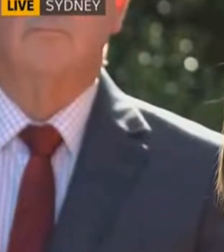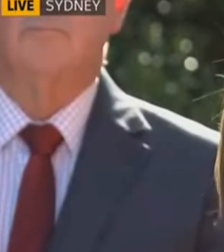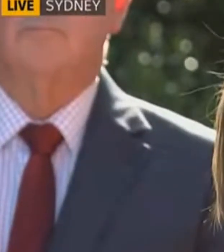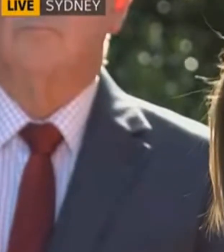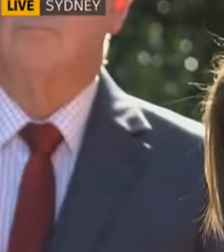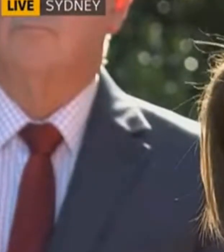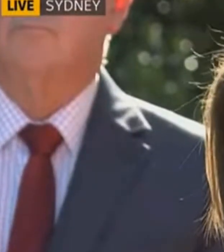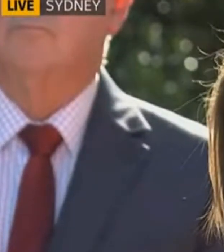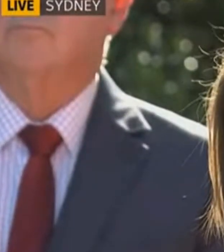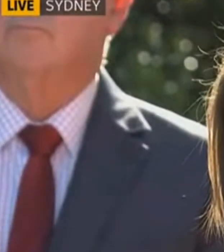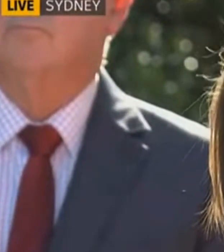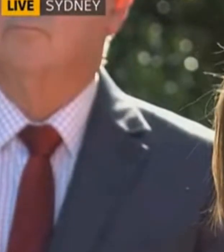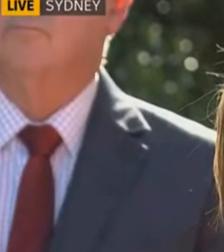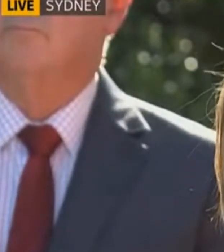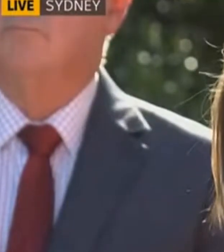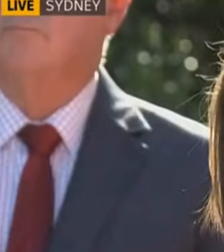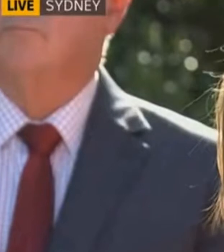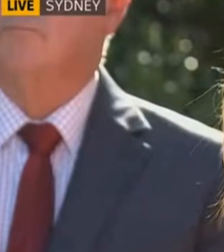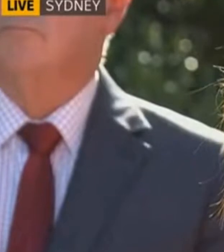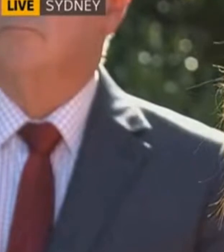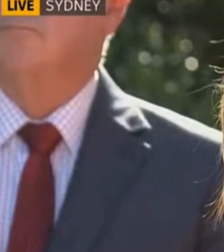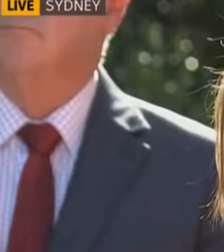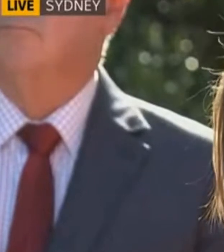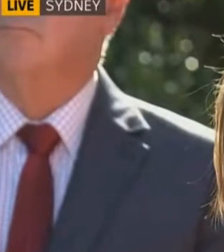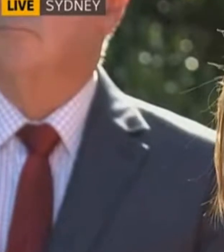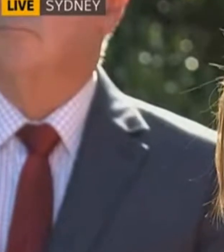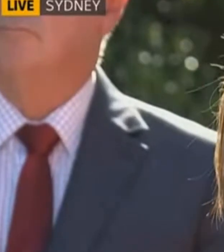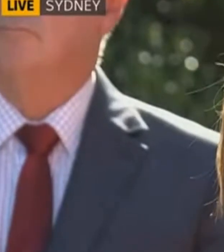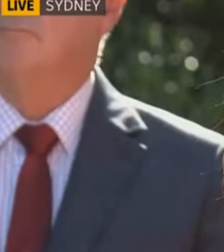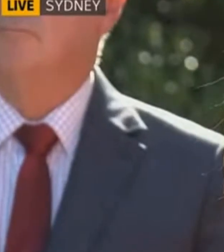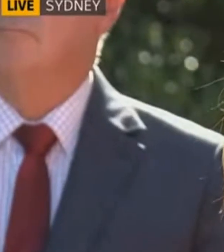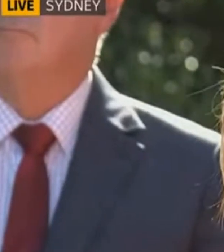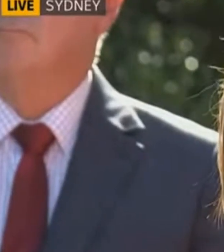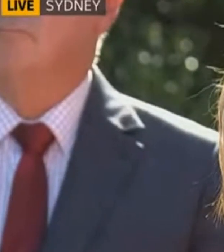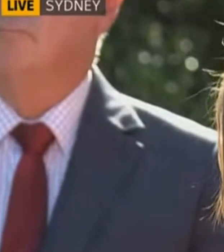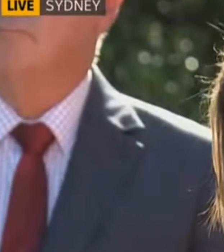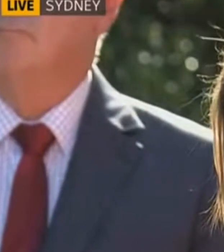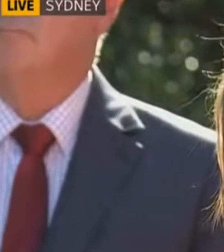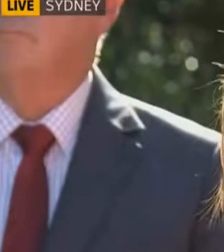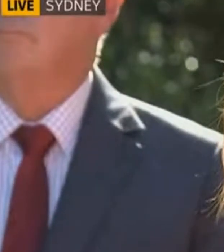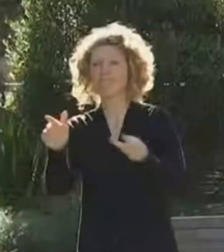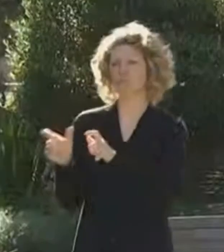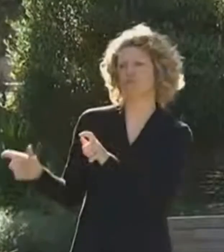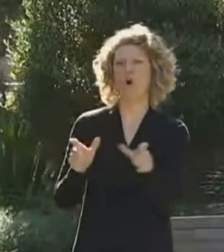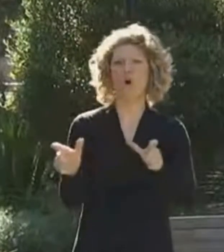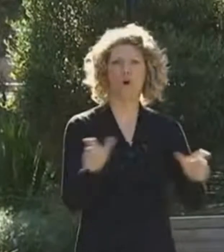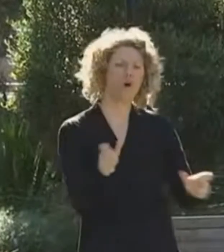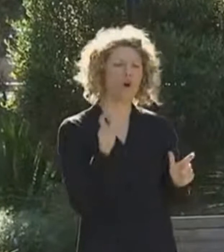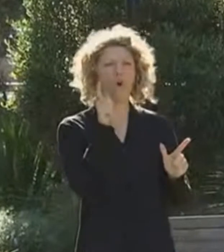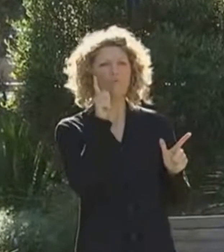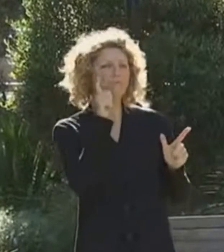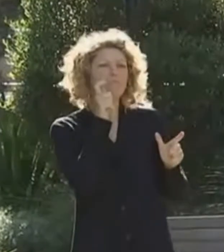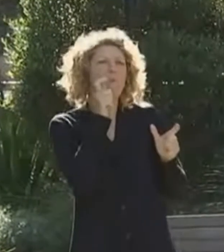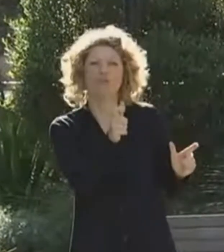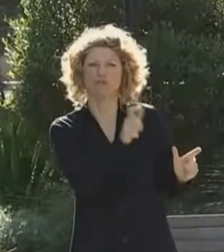the Victorian officials, whether it's their health officials or their police, to focus on getting a control of the virus. I